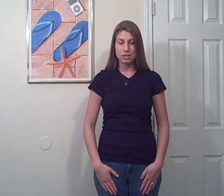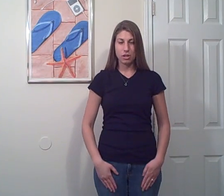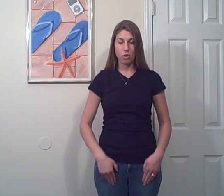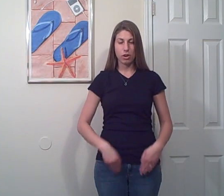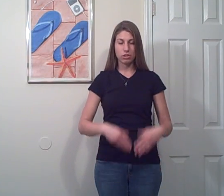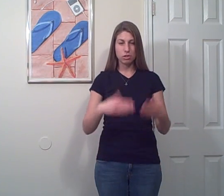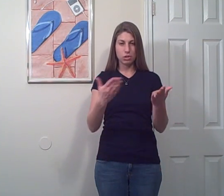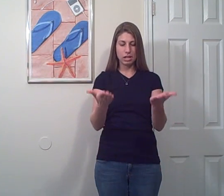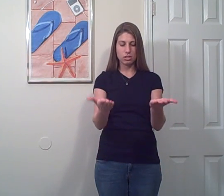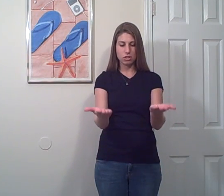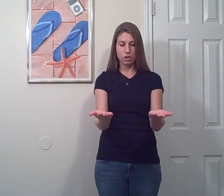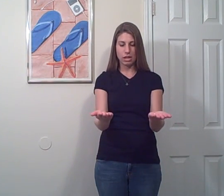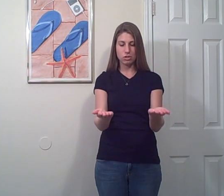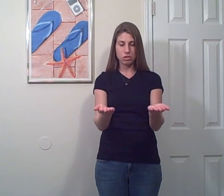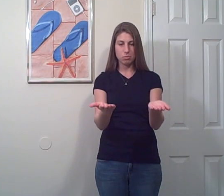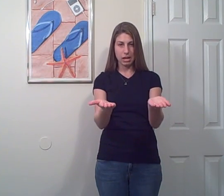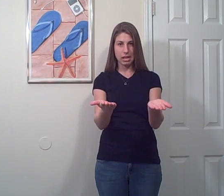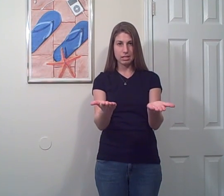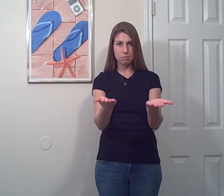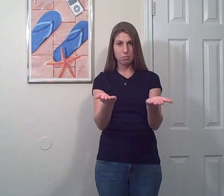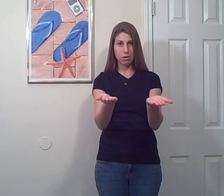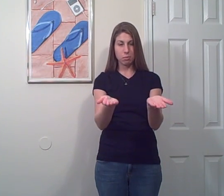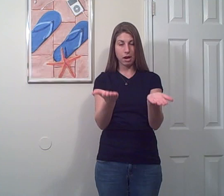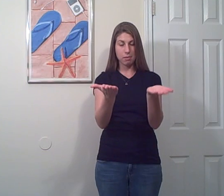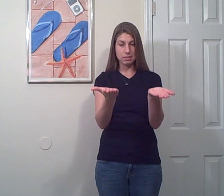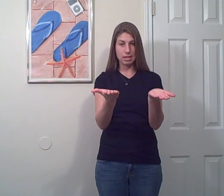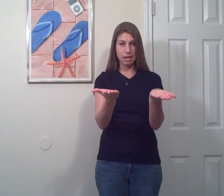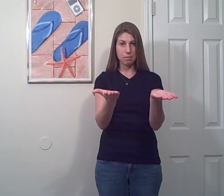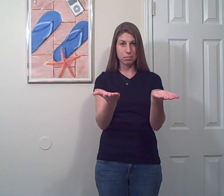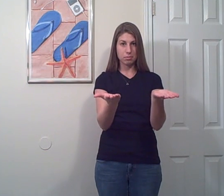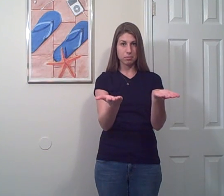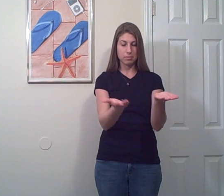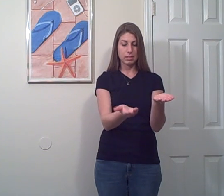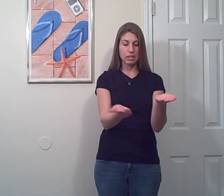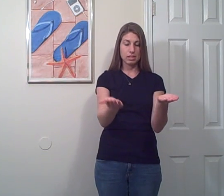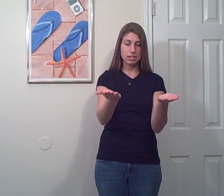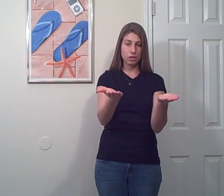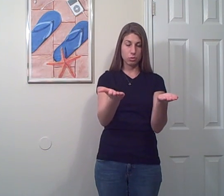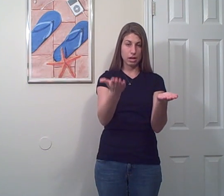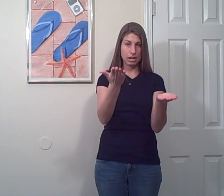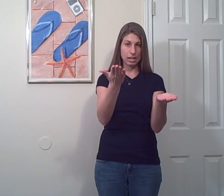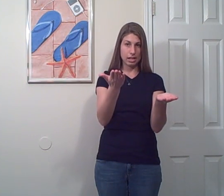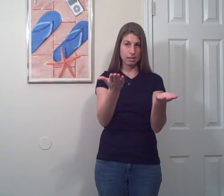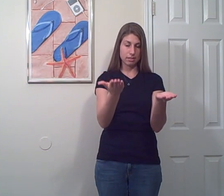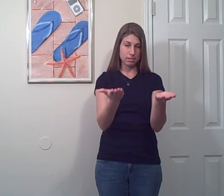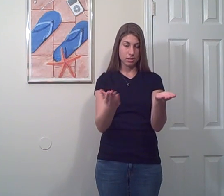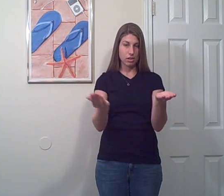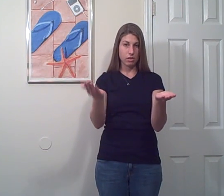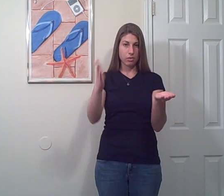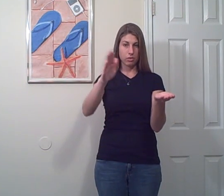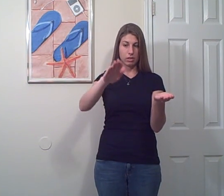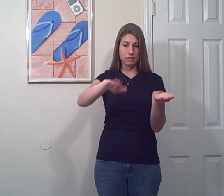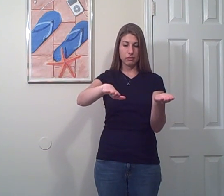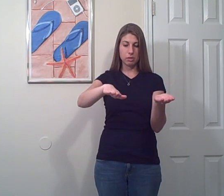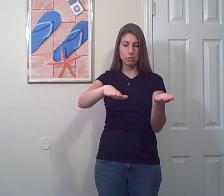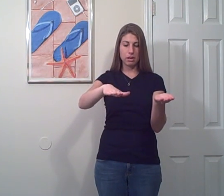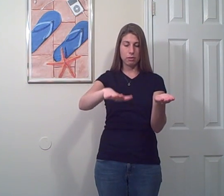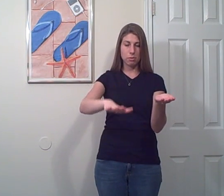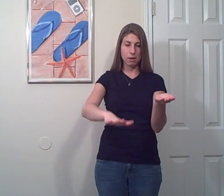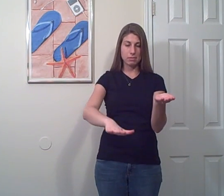I'll walk you through that. Just hold out your hands, both palms up, then take your right hand, flip it over, palm